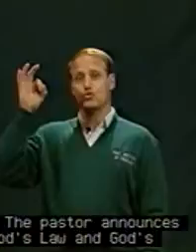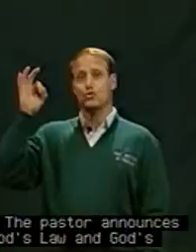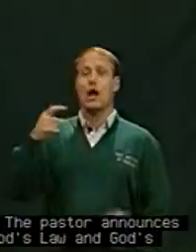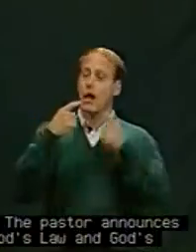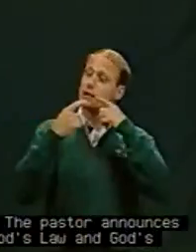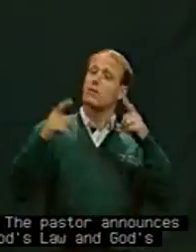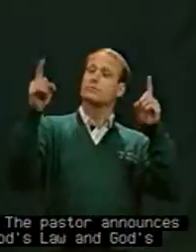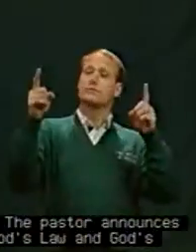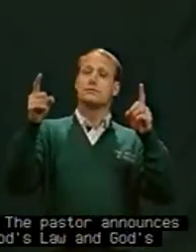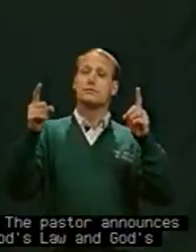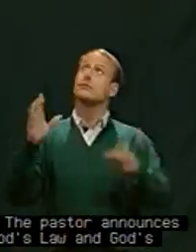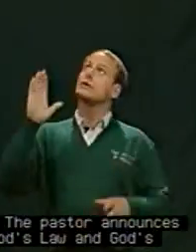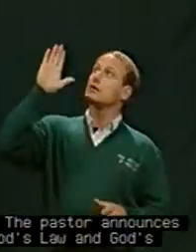The pastor announces God's law